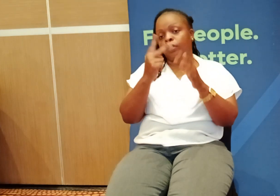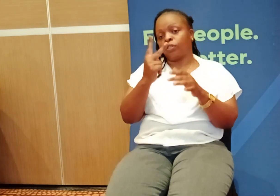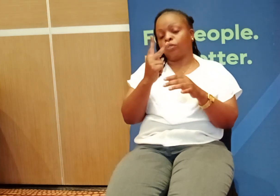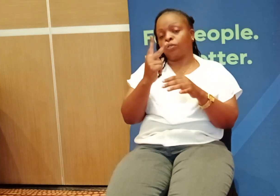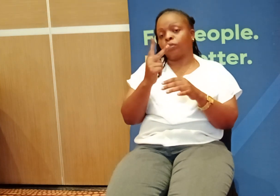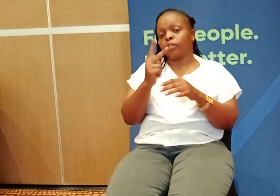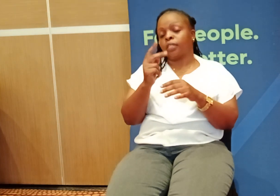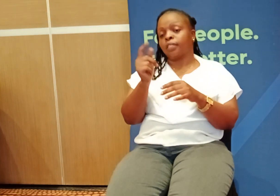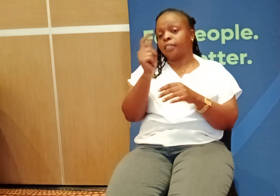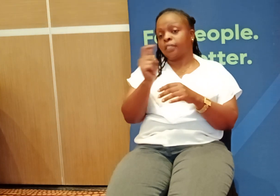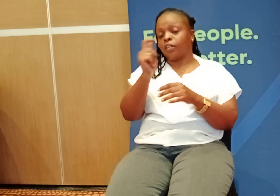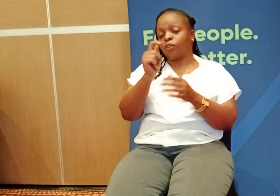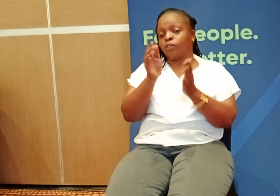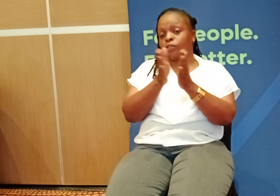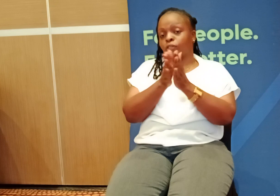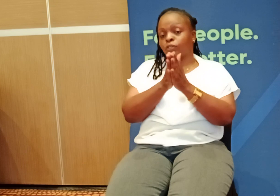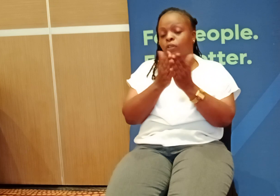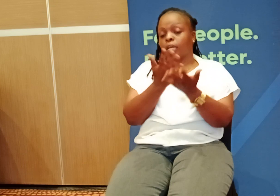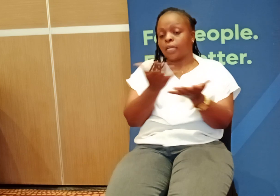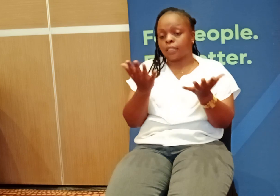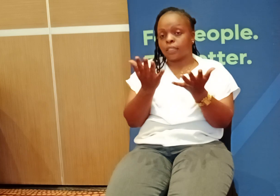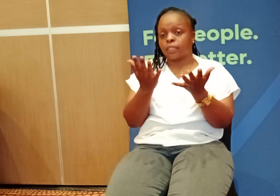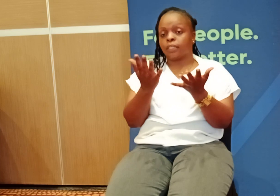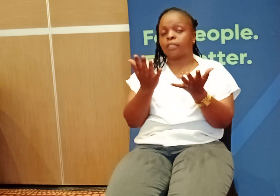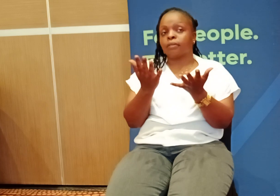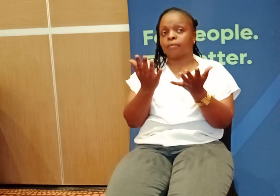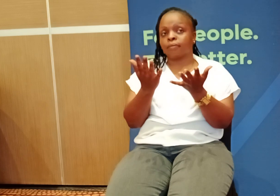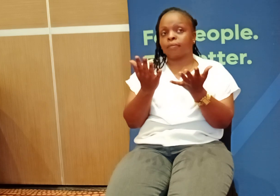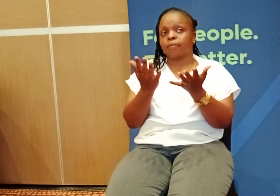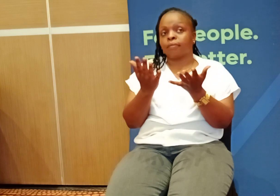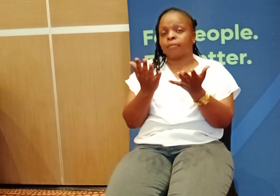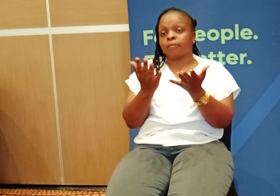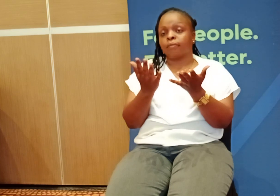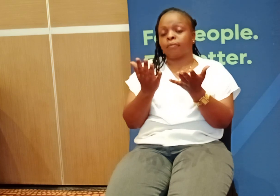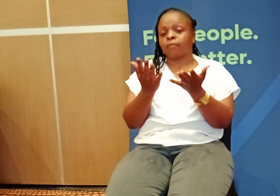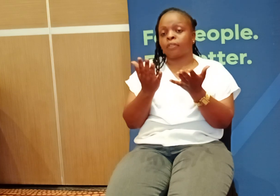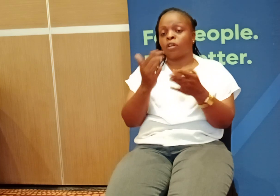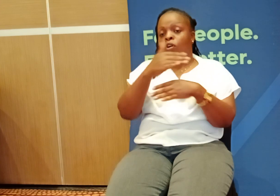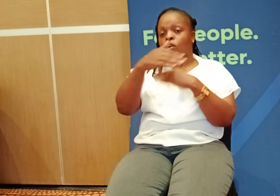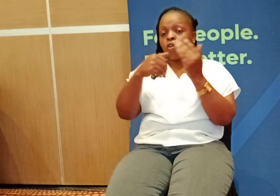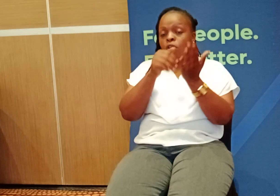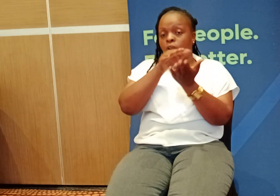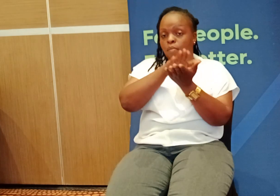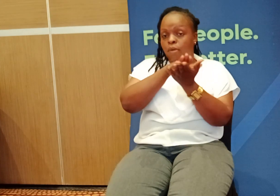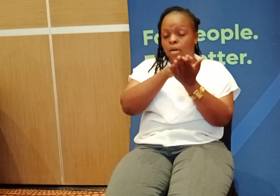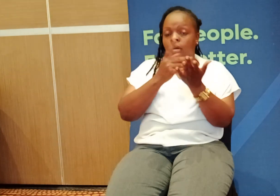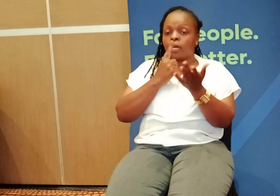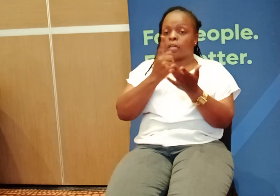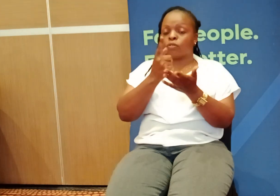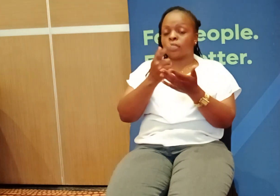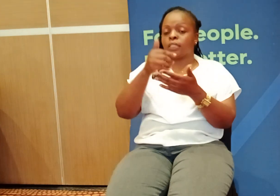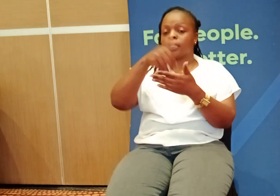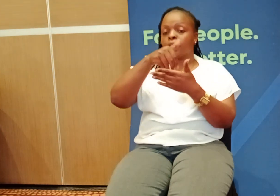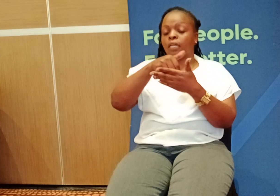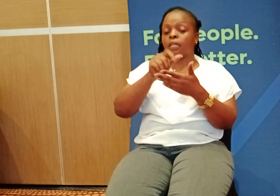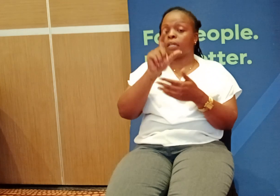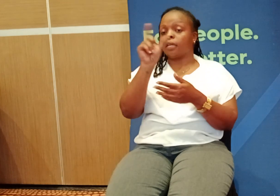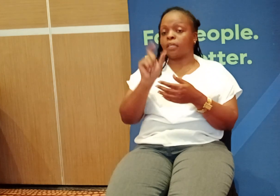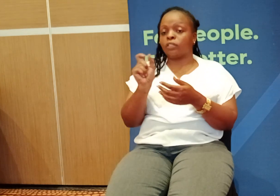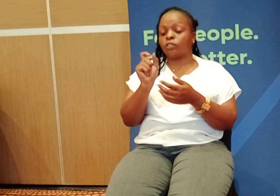assets. So far, of all the banks that have announced in the region, I think we